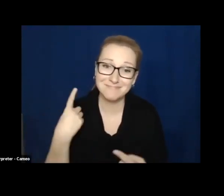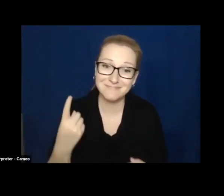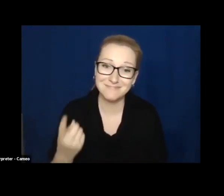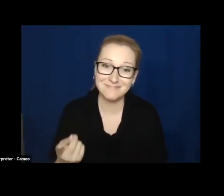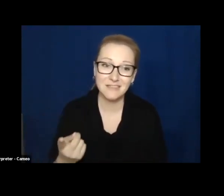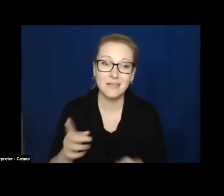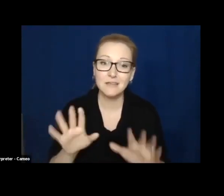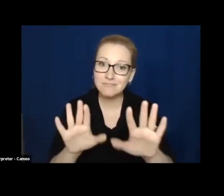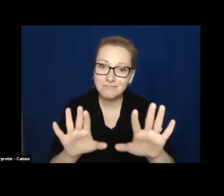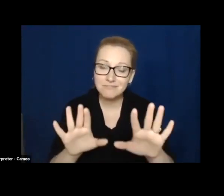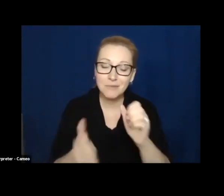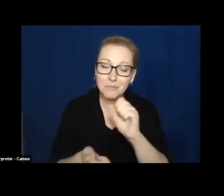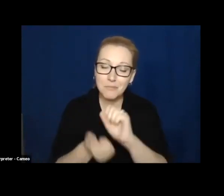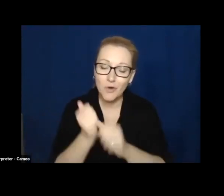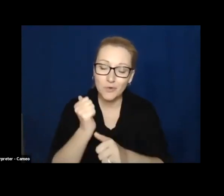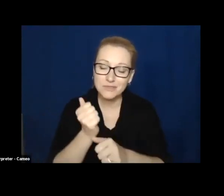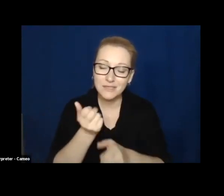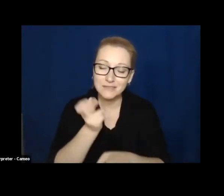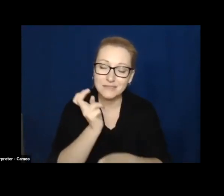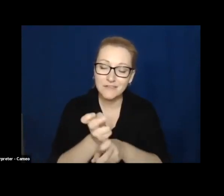most difficult